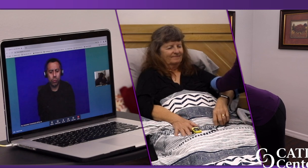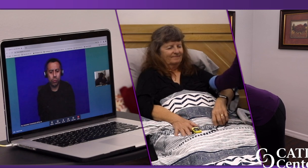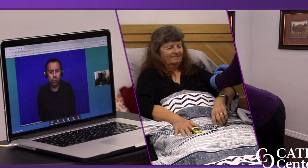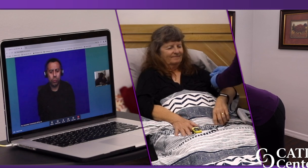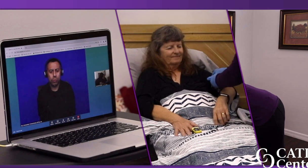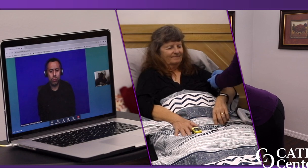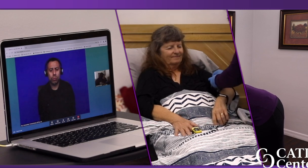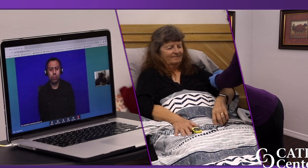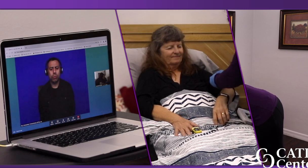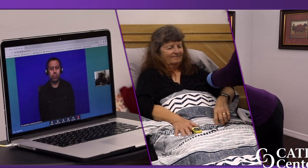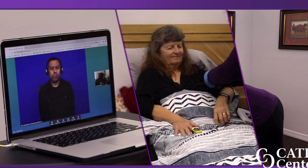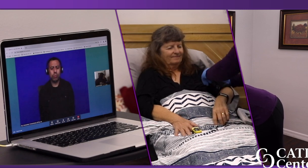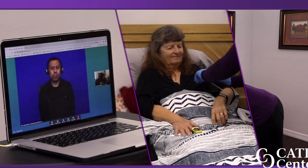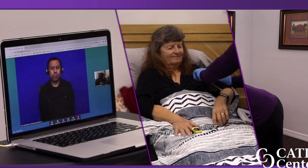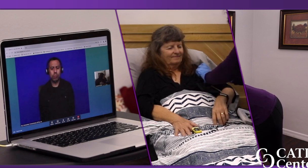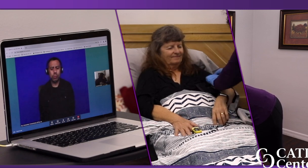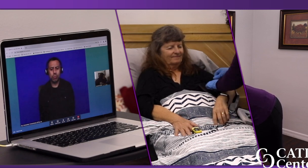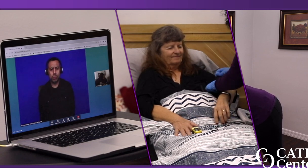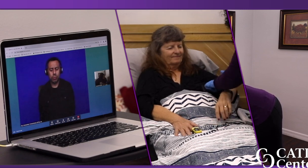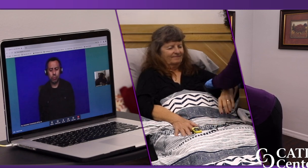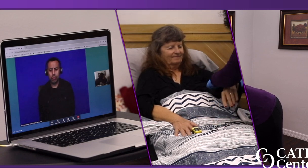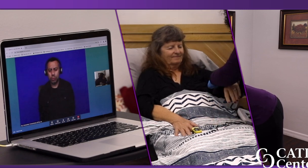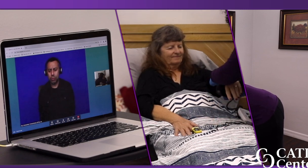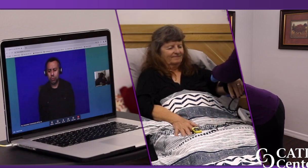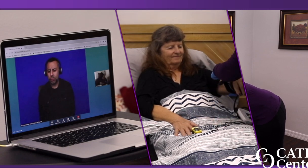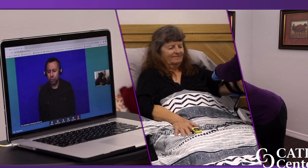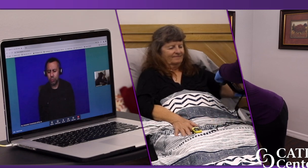Okay, then we're just going to switch it.